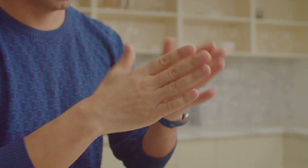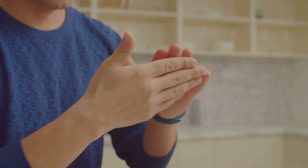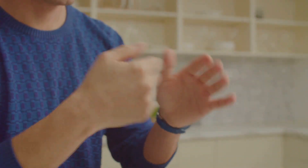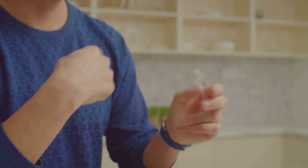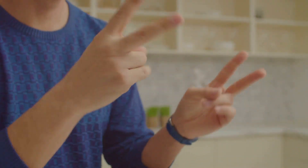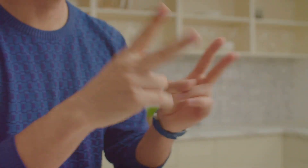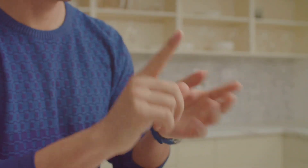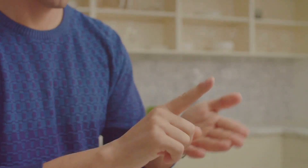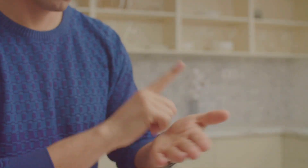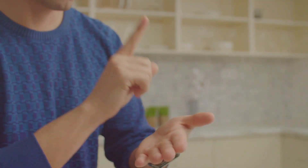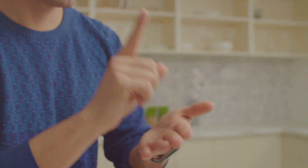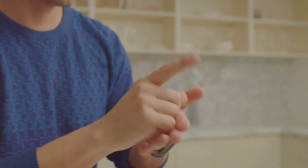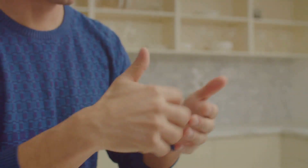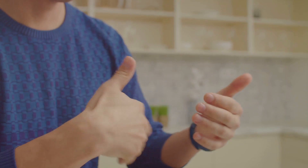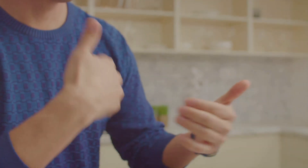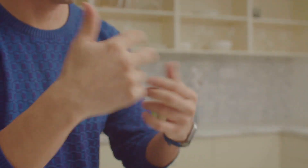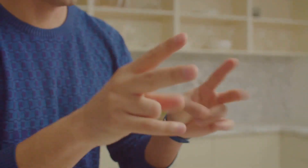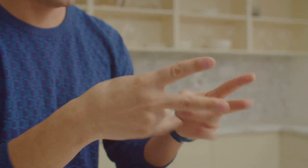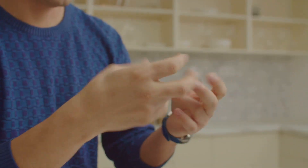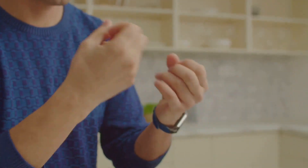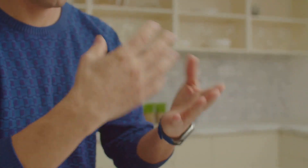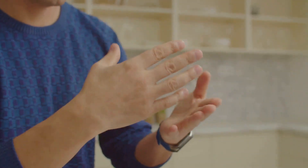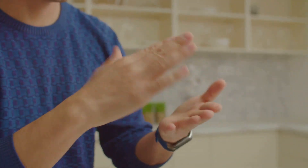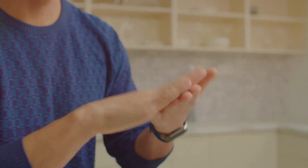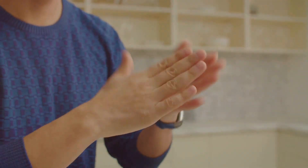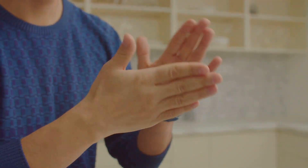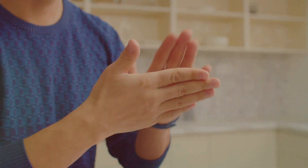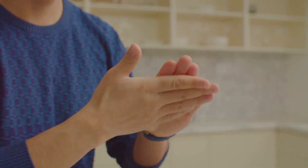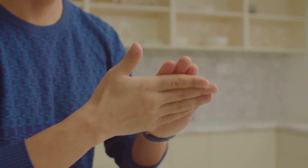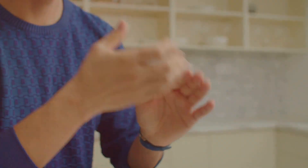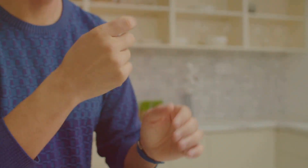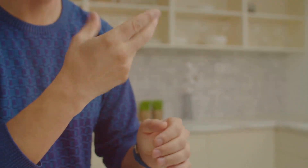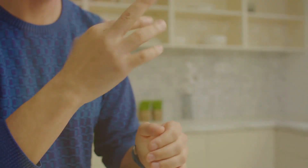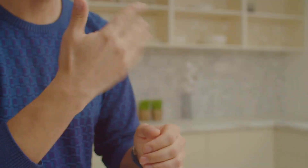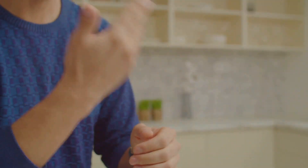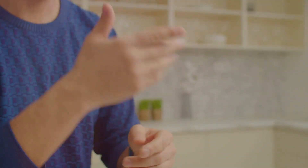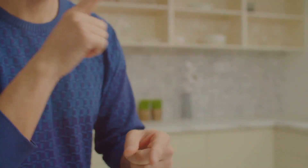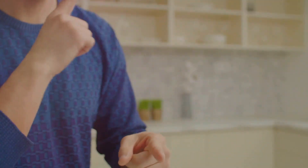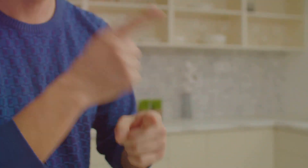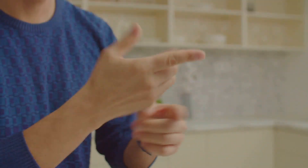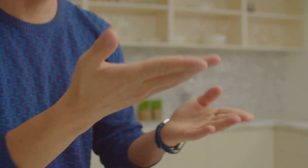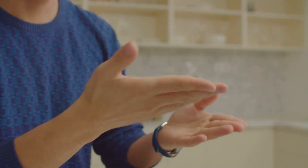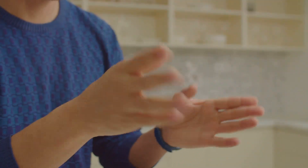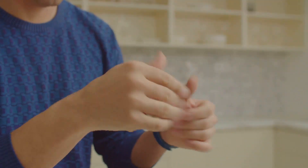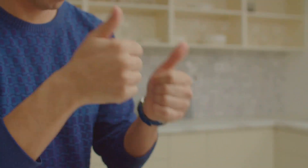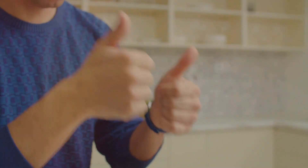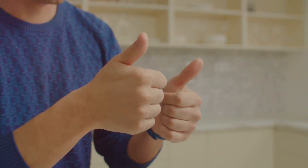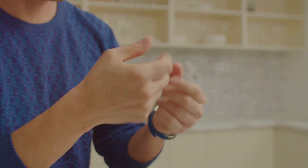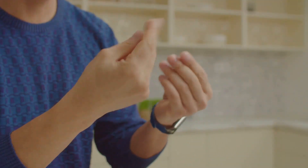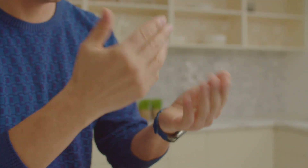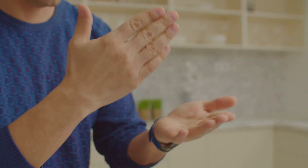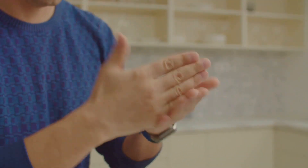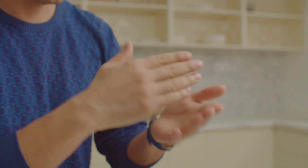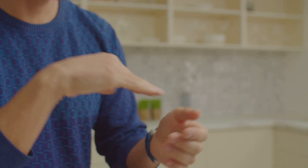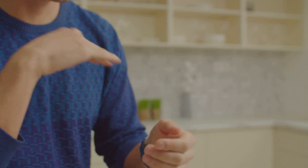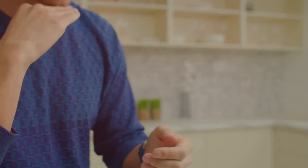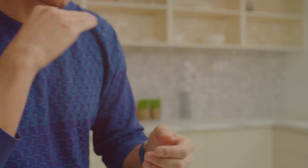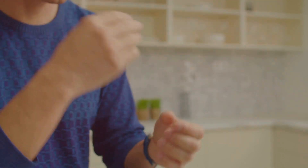introduced by Carl G. Kronberg in 1965, in the Dictionary of American Sign Language, to highlight the remarkable